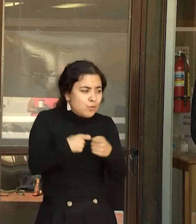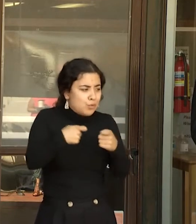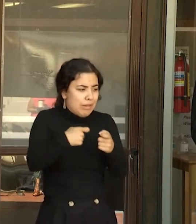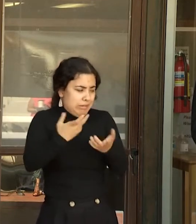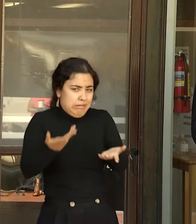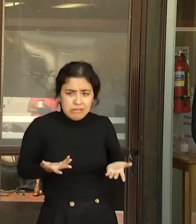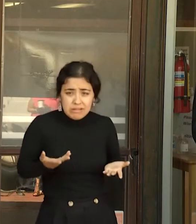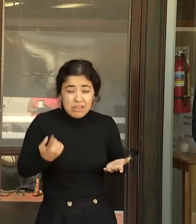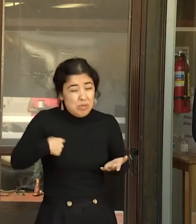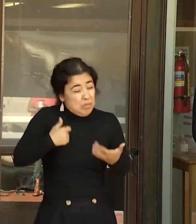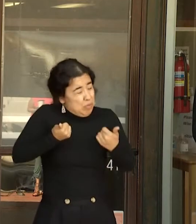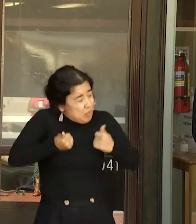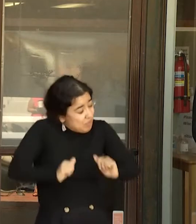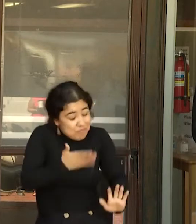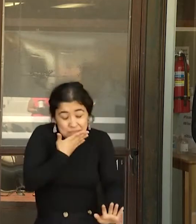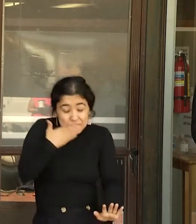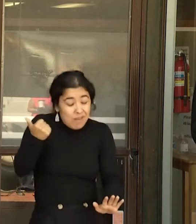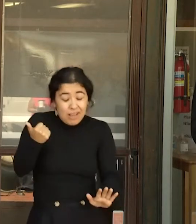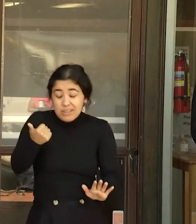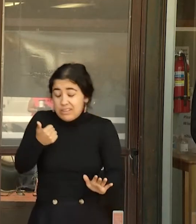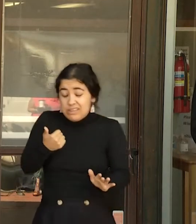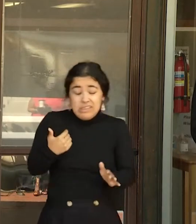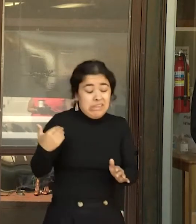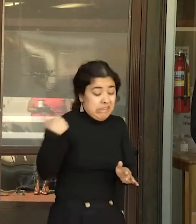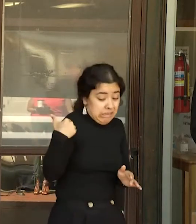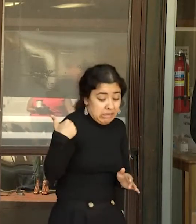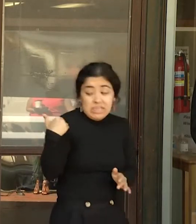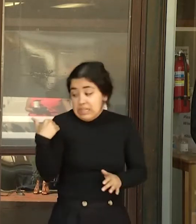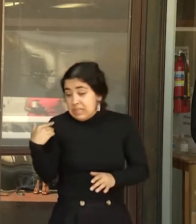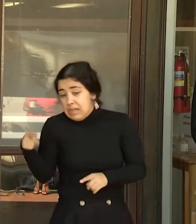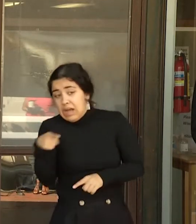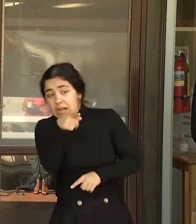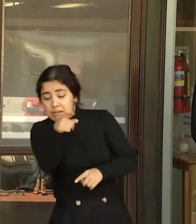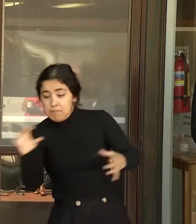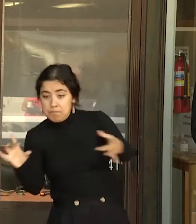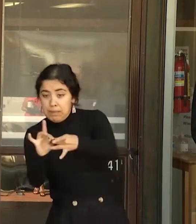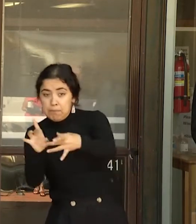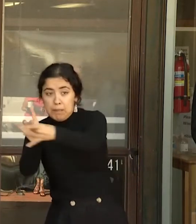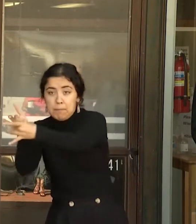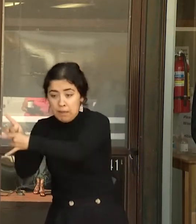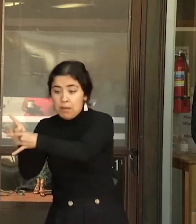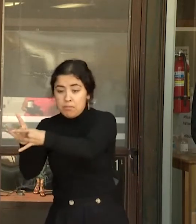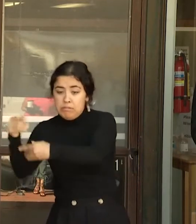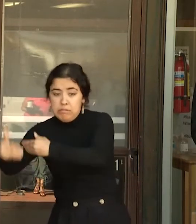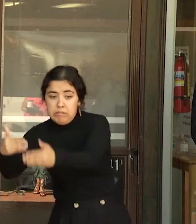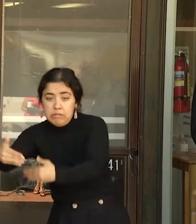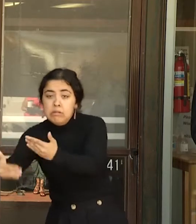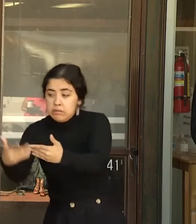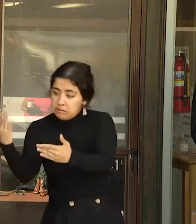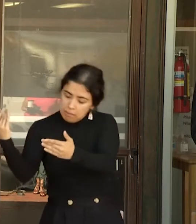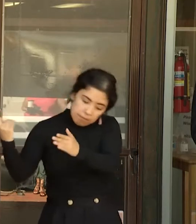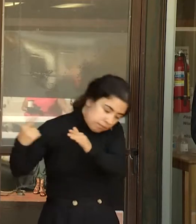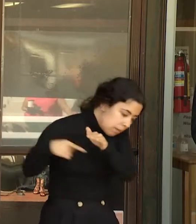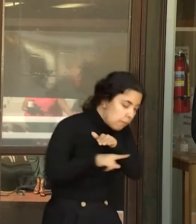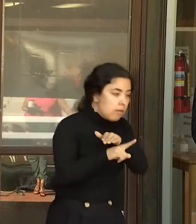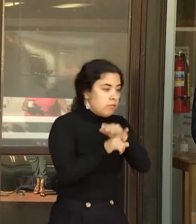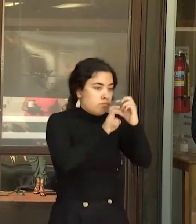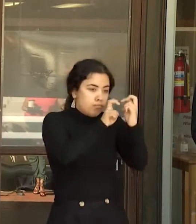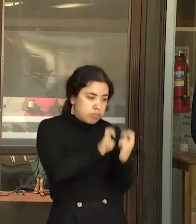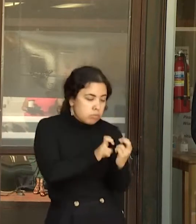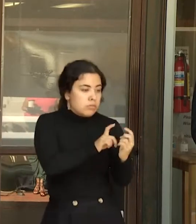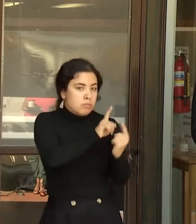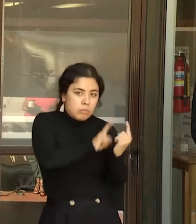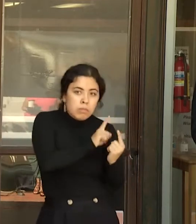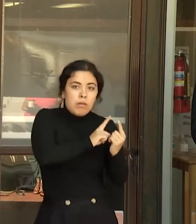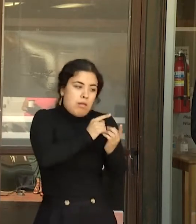we could, we tried to connect them to the agencies that could help them. We tried to bring them in to give them the appropriate assistance they